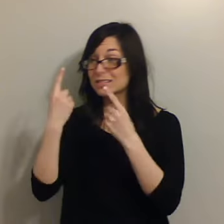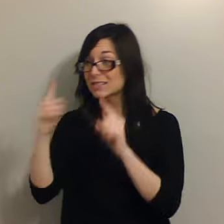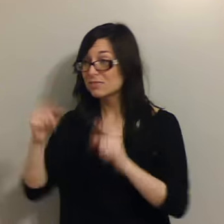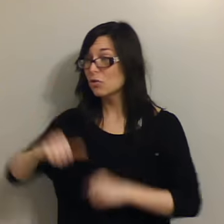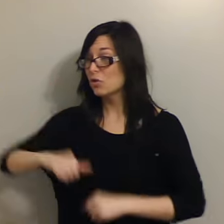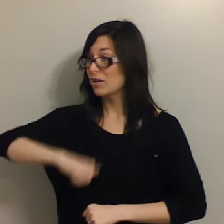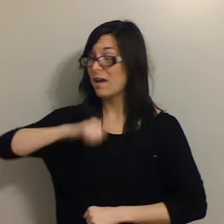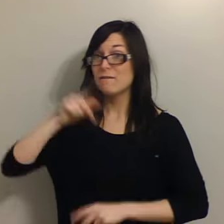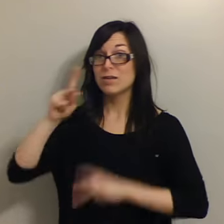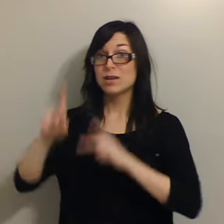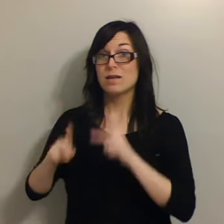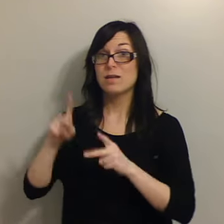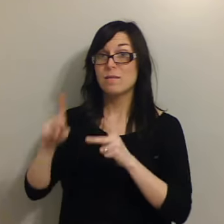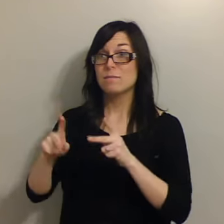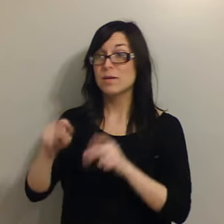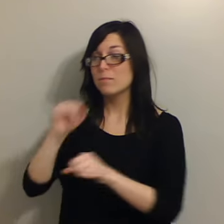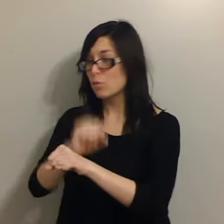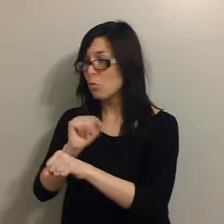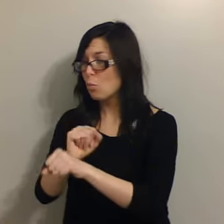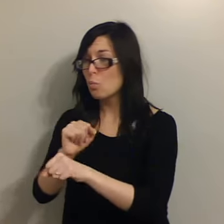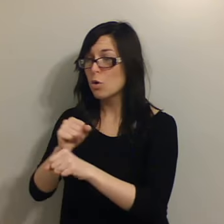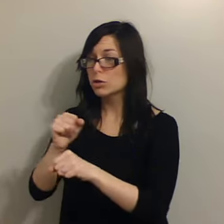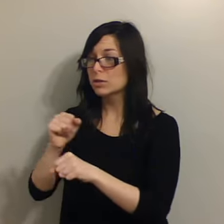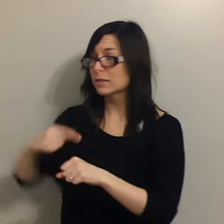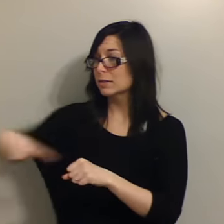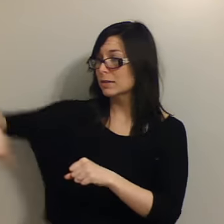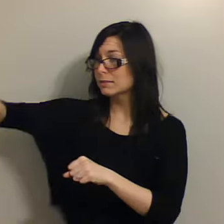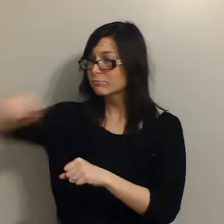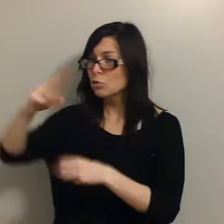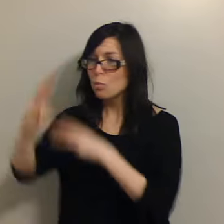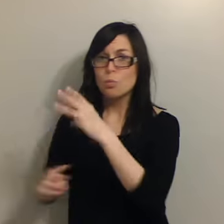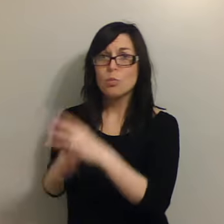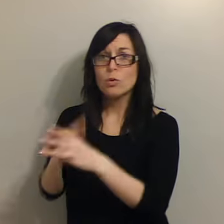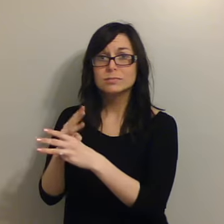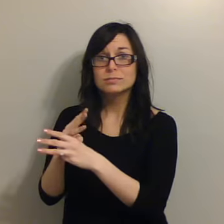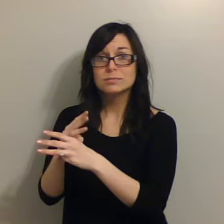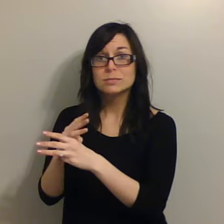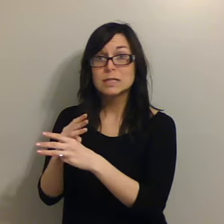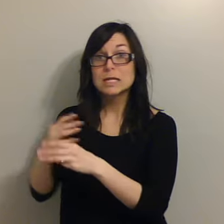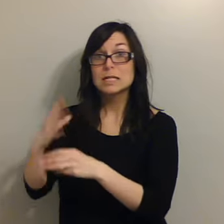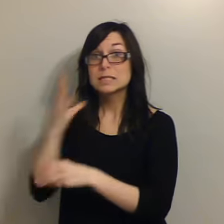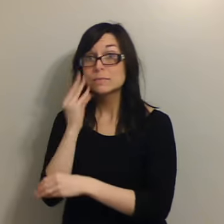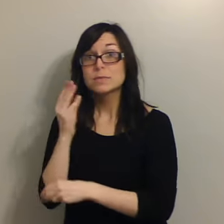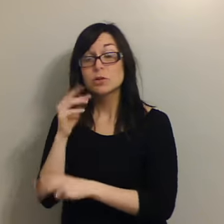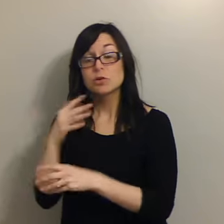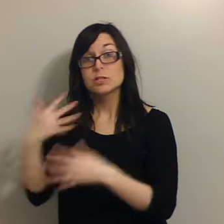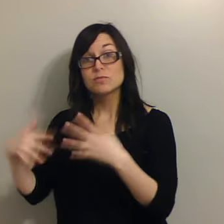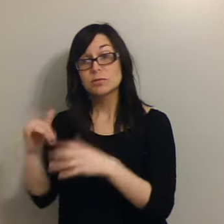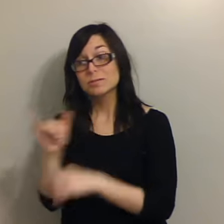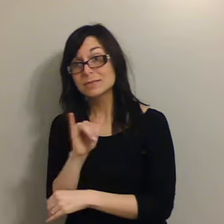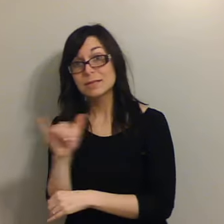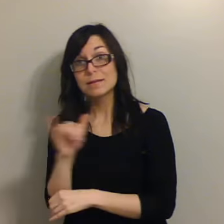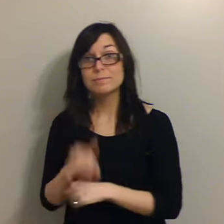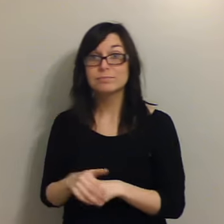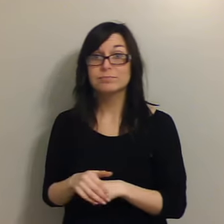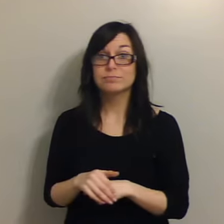there making their dreams a reality, experience fear. Therefore, fear is not a problem.